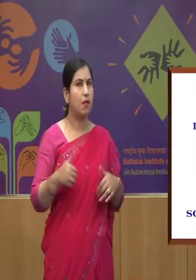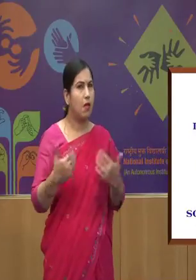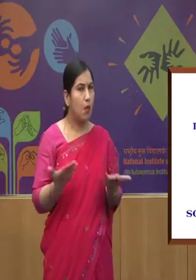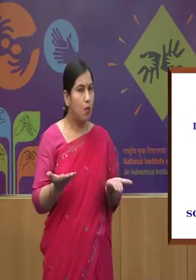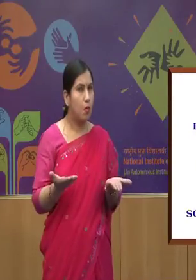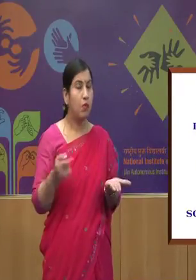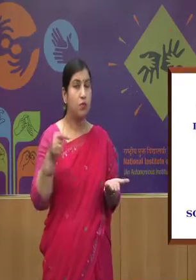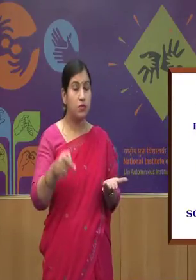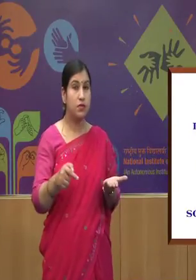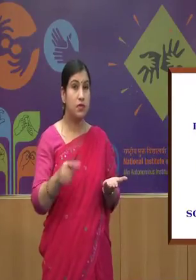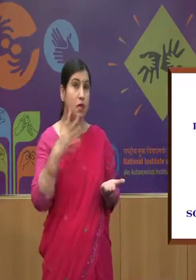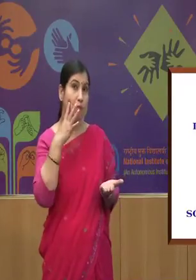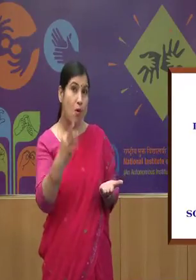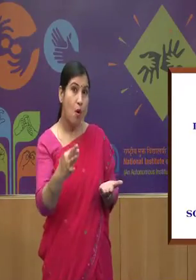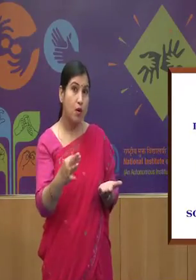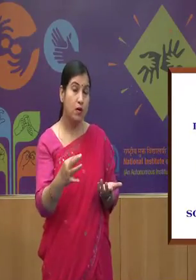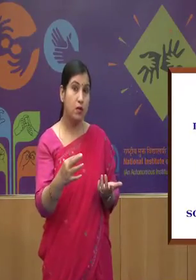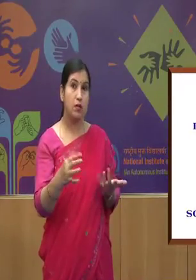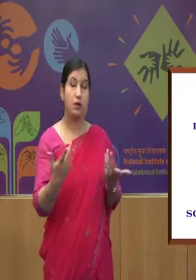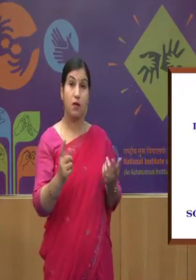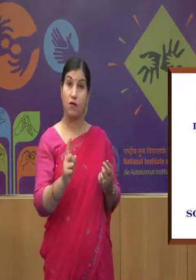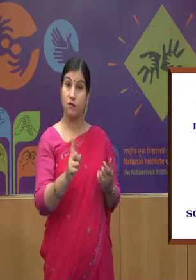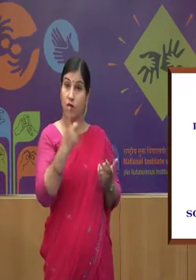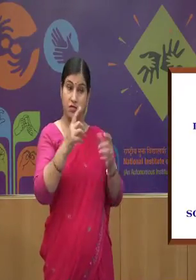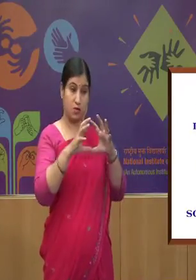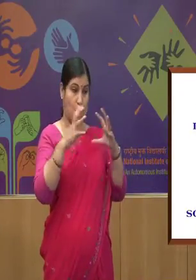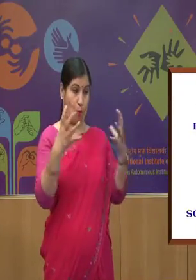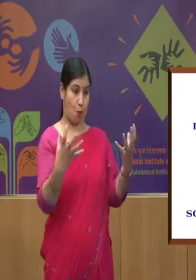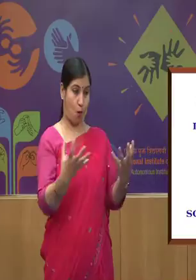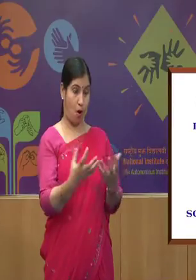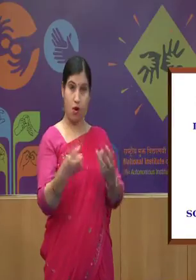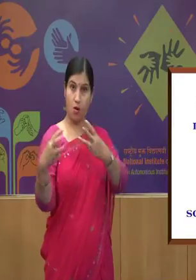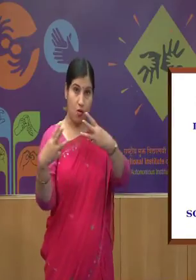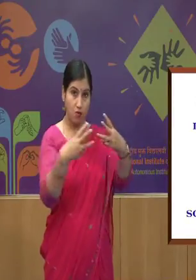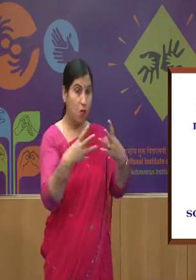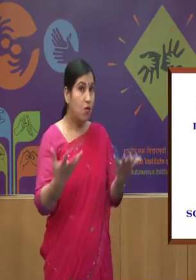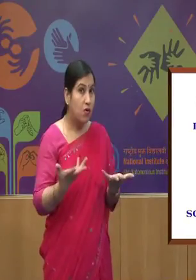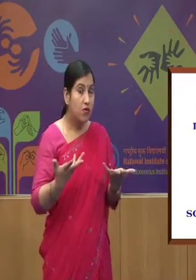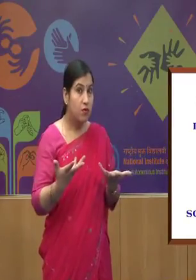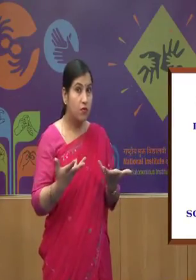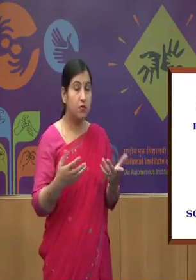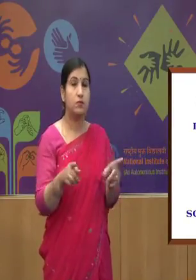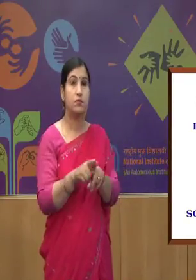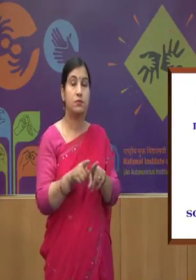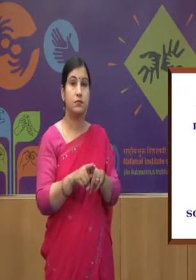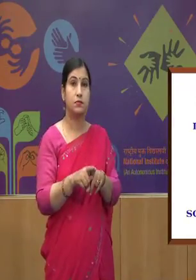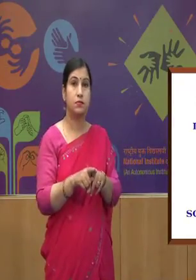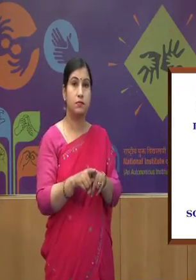However, the most important result of the First World War was the formation of the League